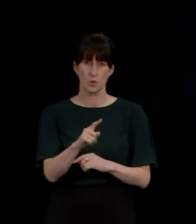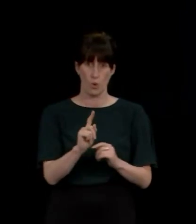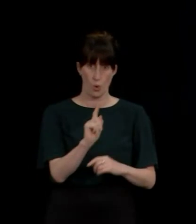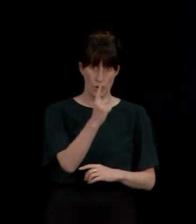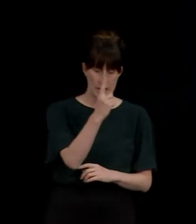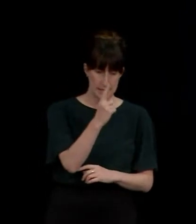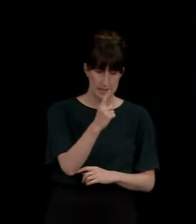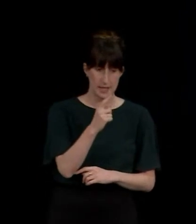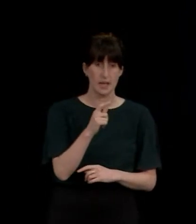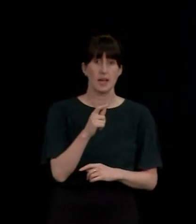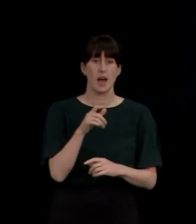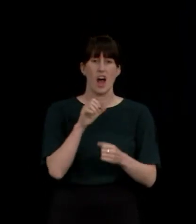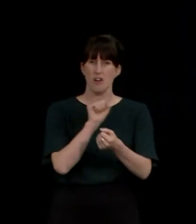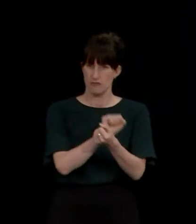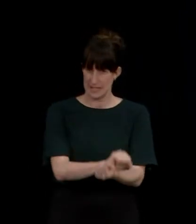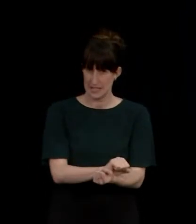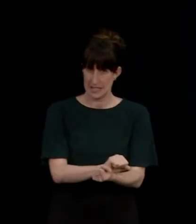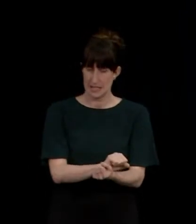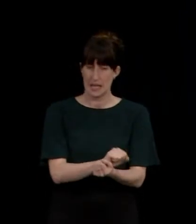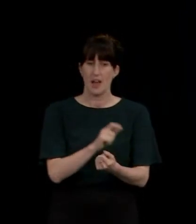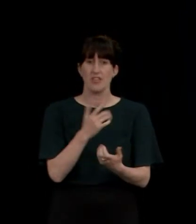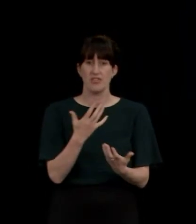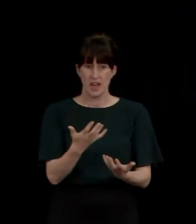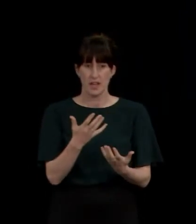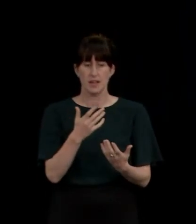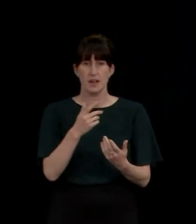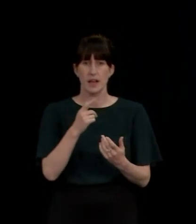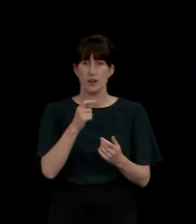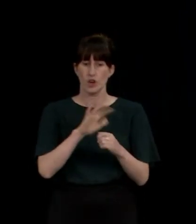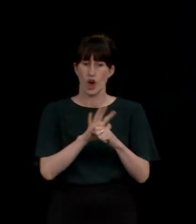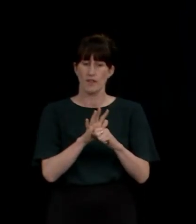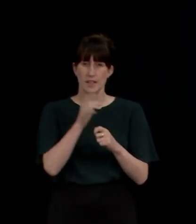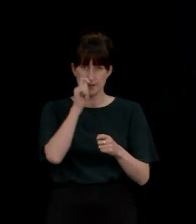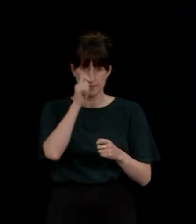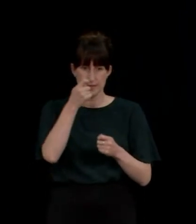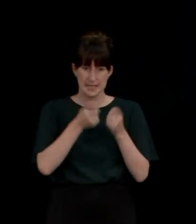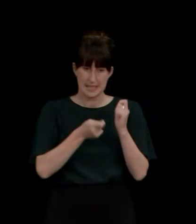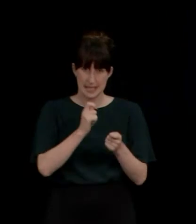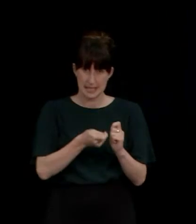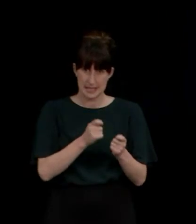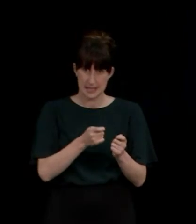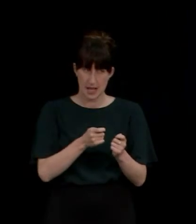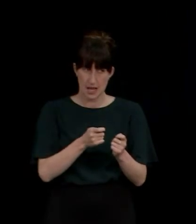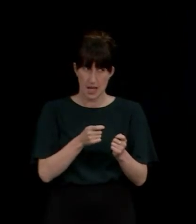positive. Can you confirm that the person wasn't infectious while